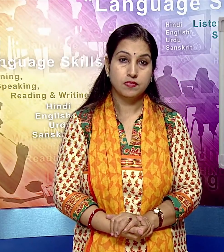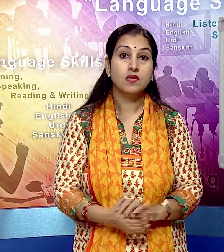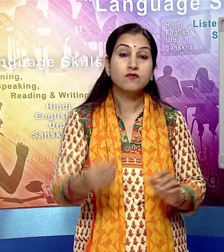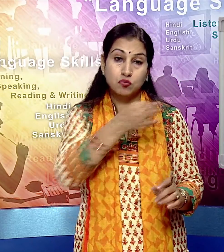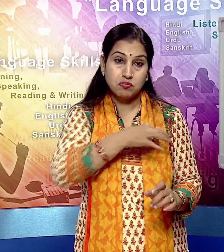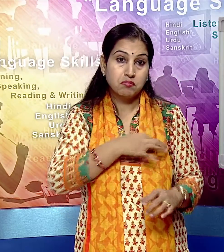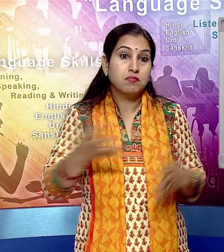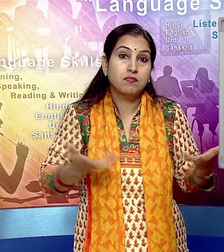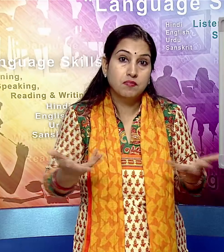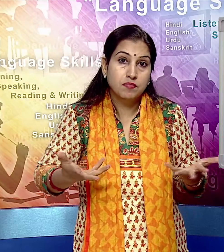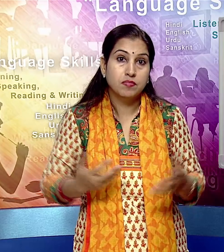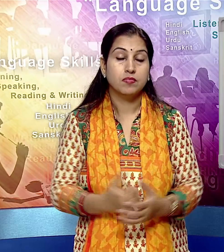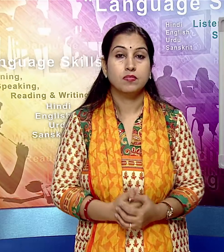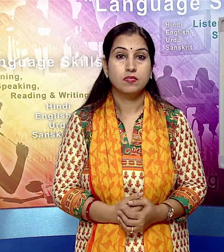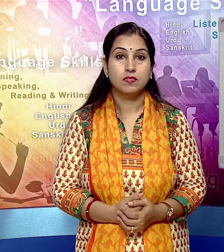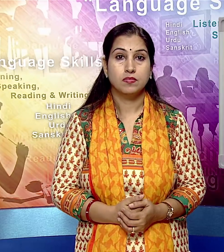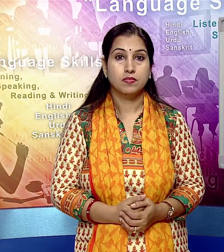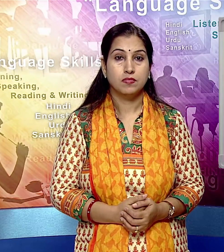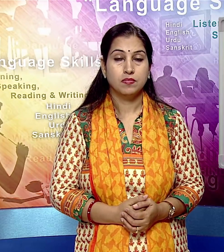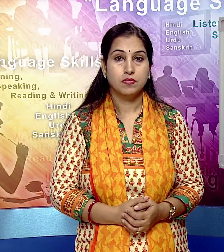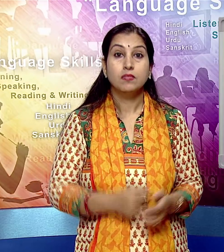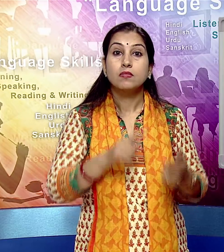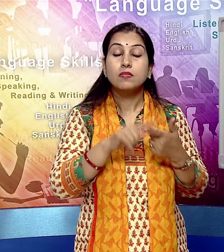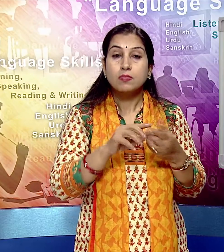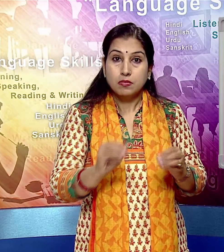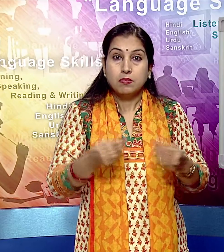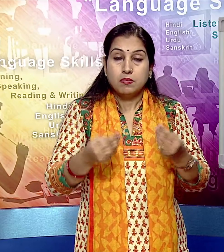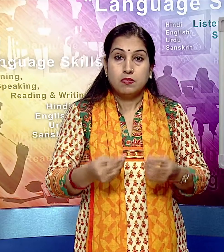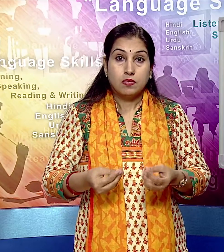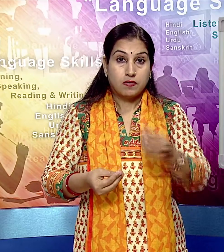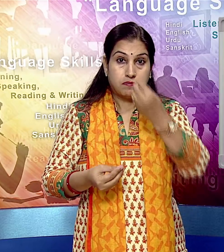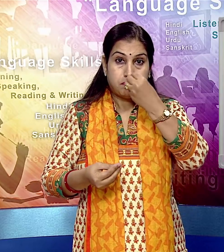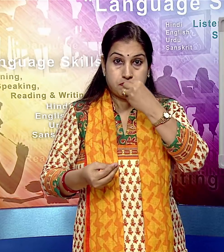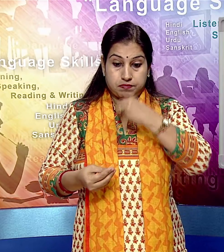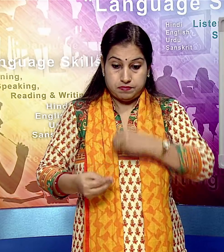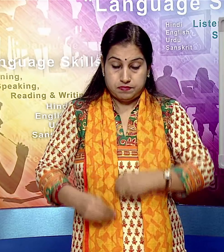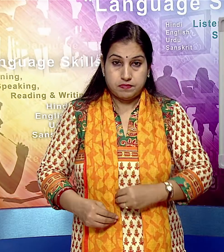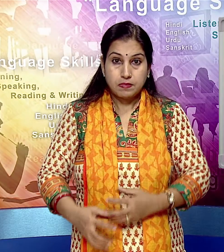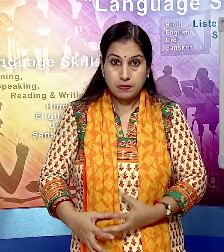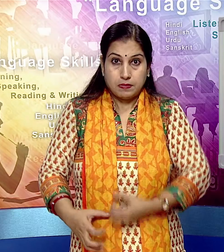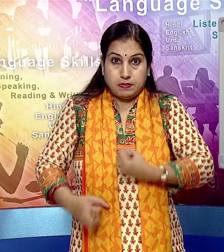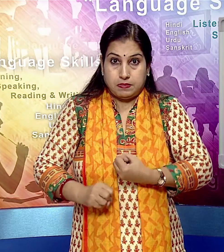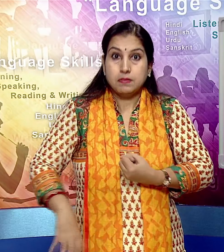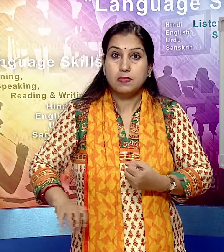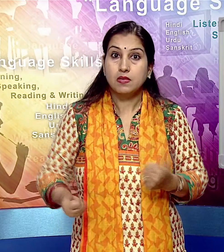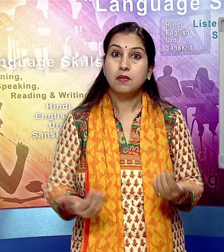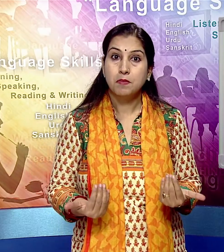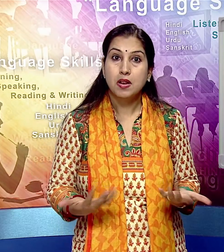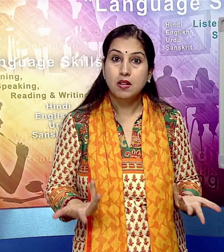Advantages are it improves the digestibility of better availability of